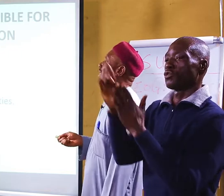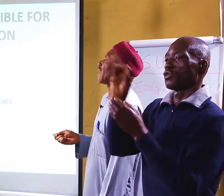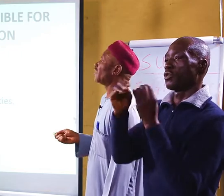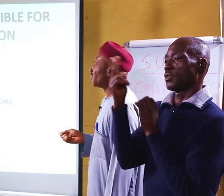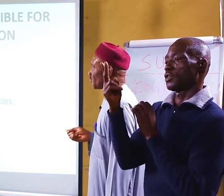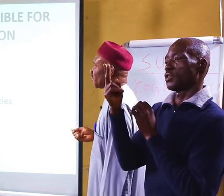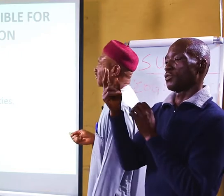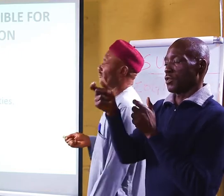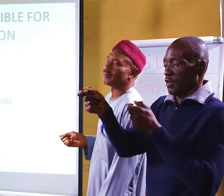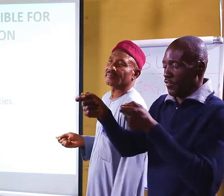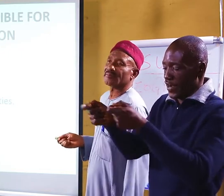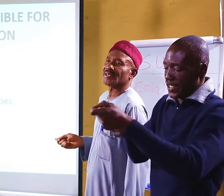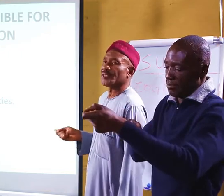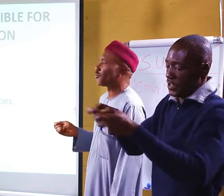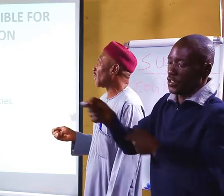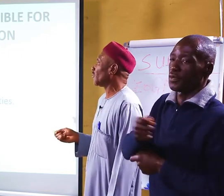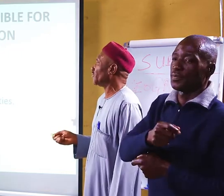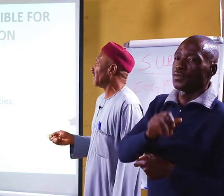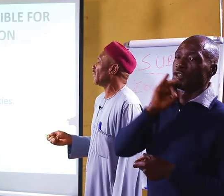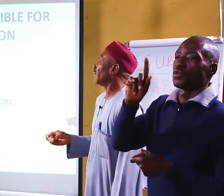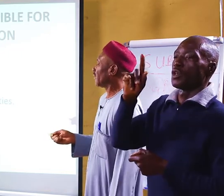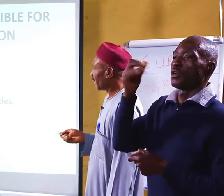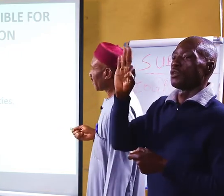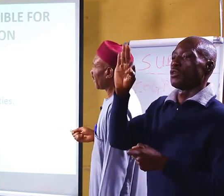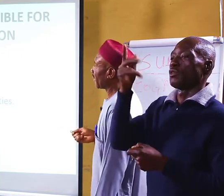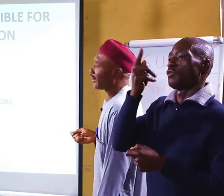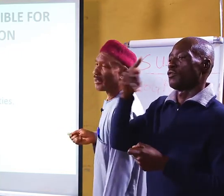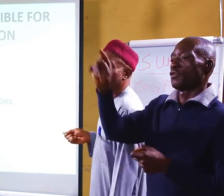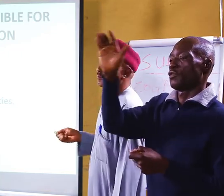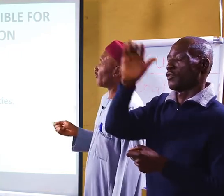Two, administration is one of the